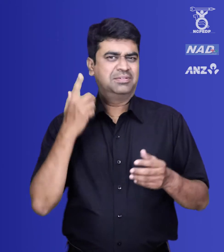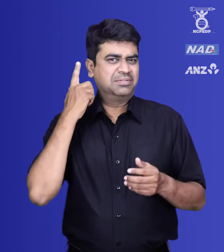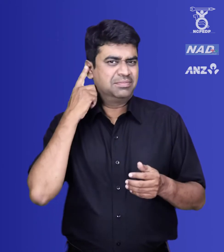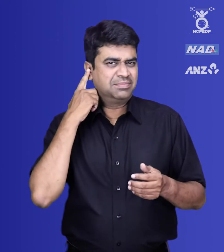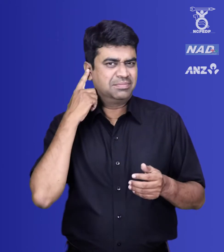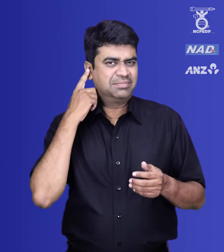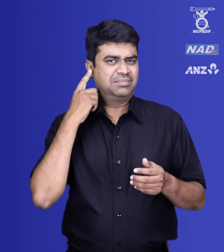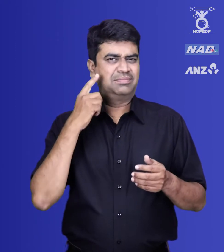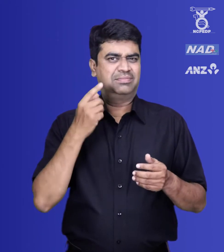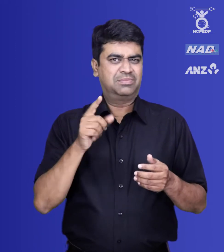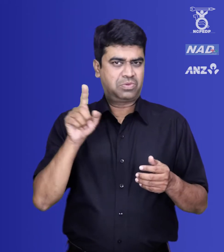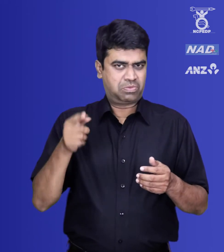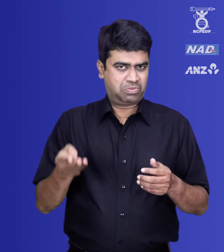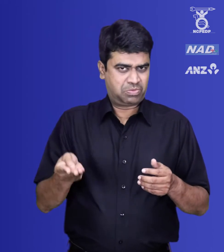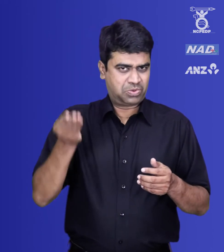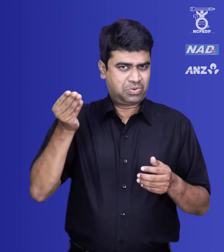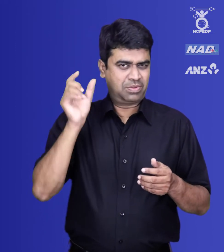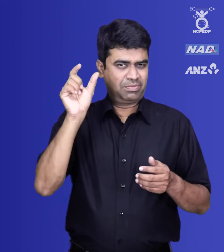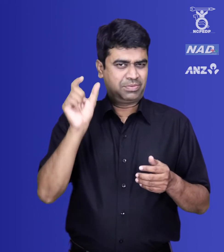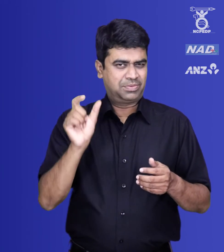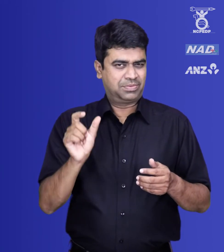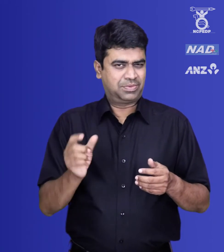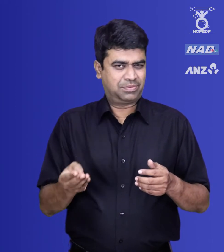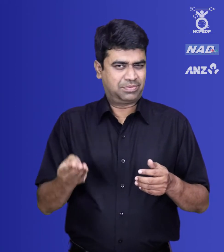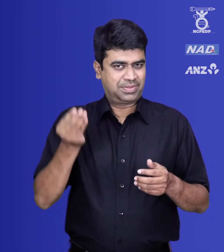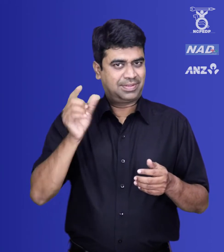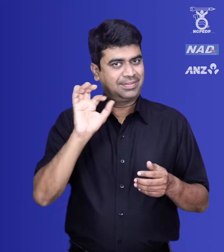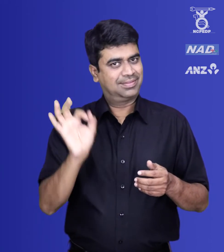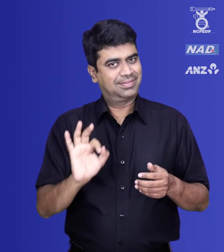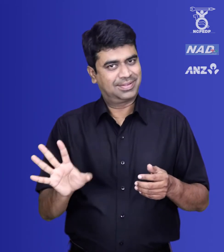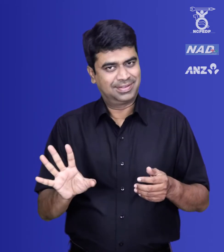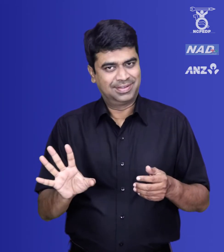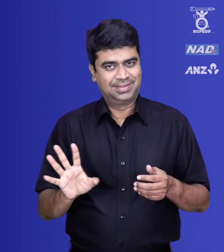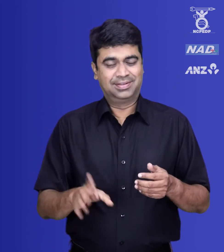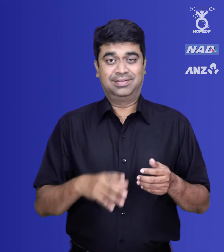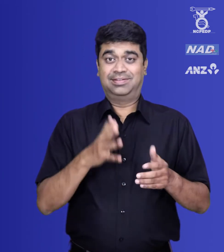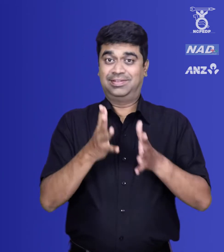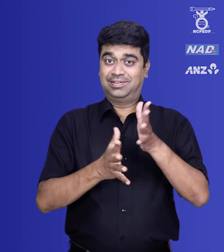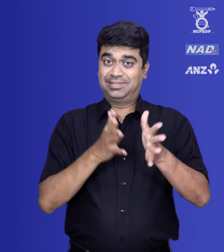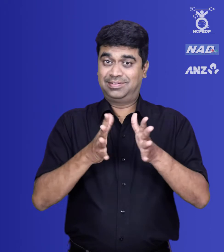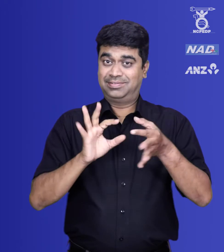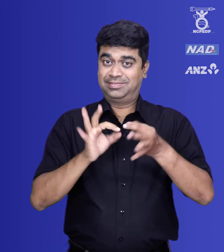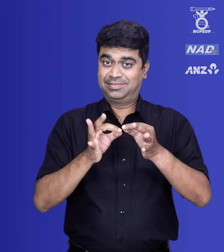description, sign language interpretation and closed captioning.